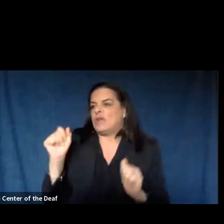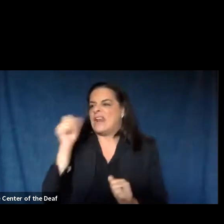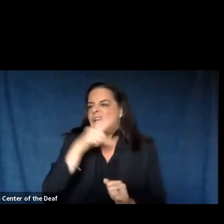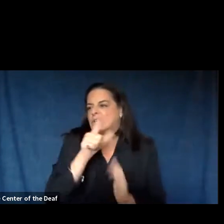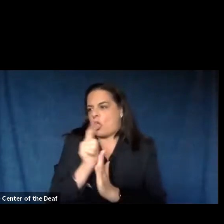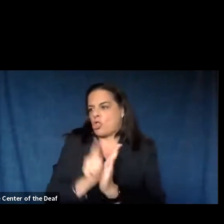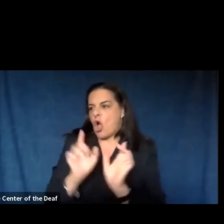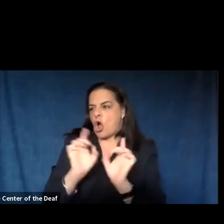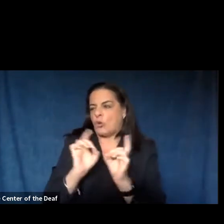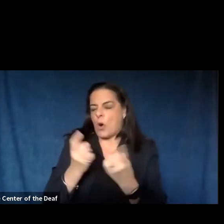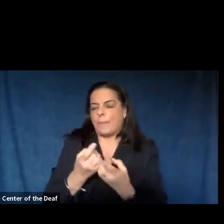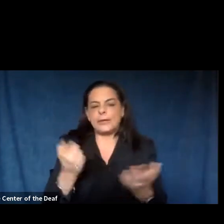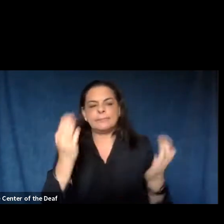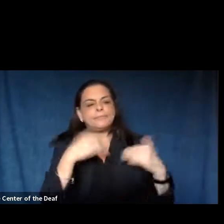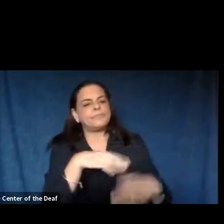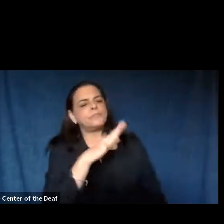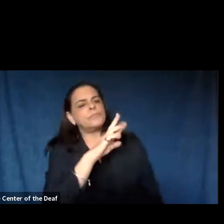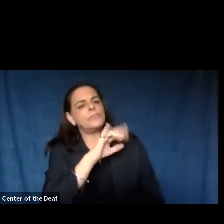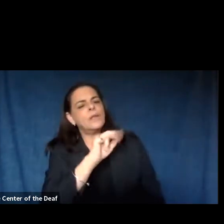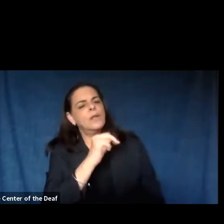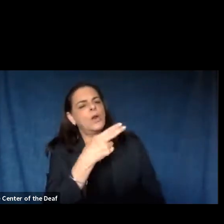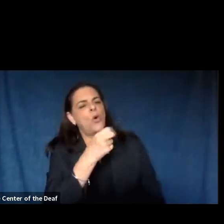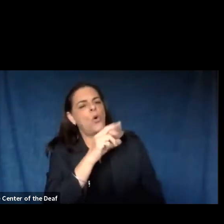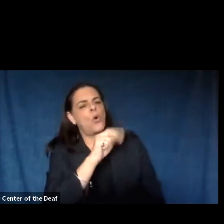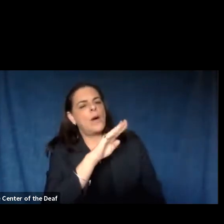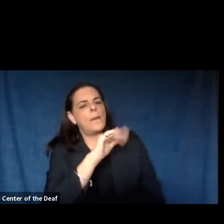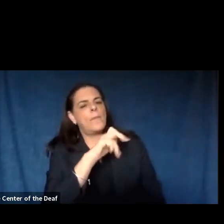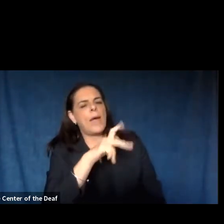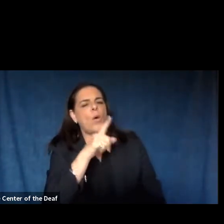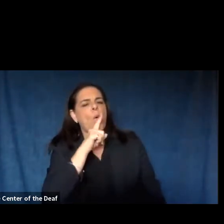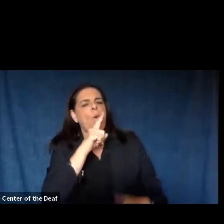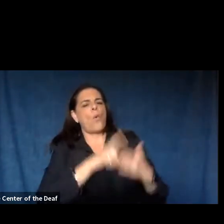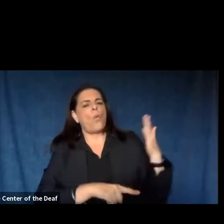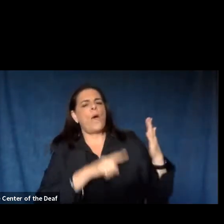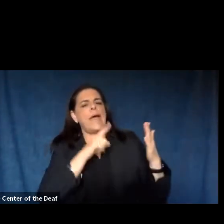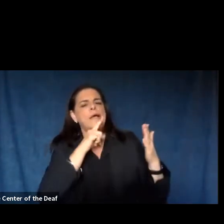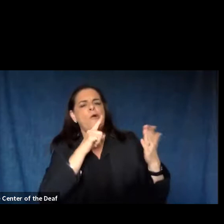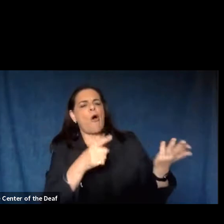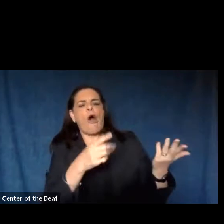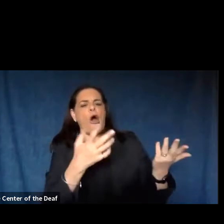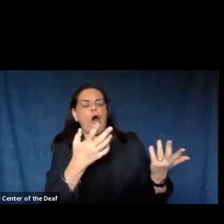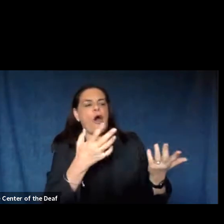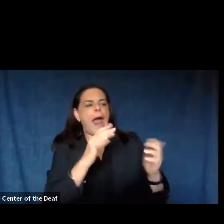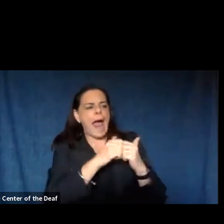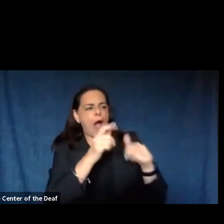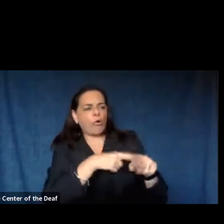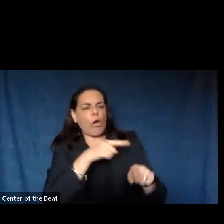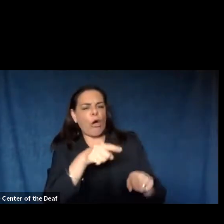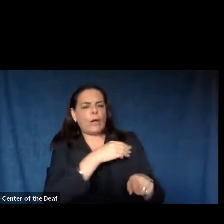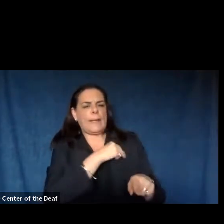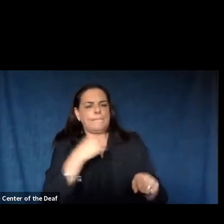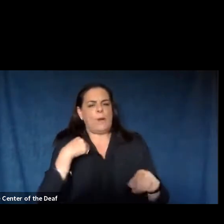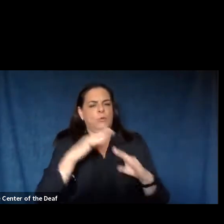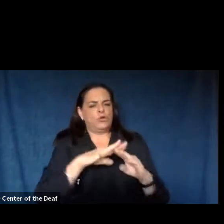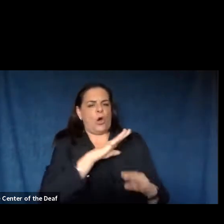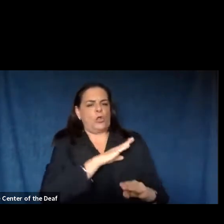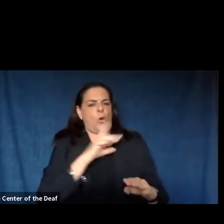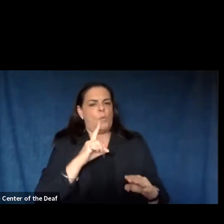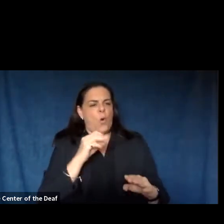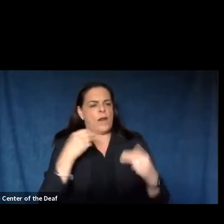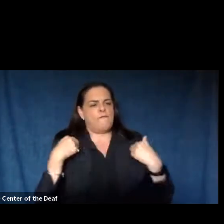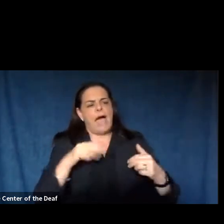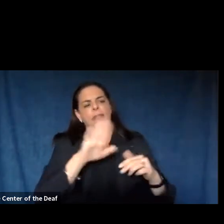Brian Hornback, what are the terms of the members of the Board of Health? I believe it's a 4-year